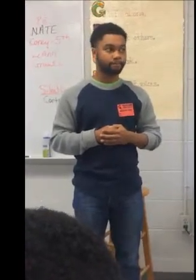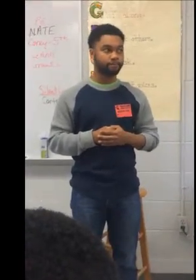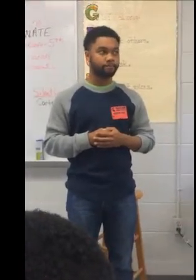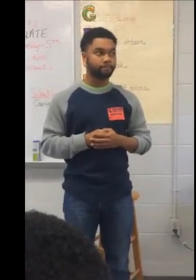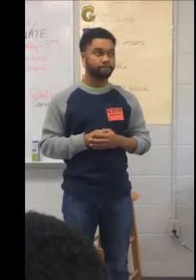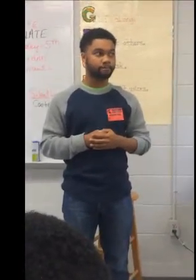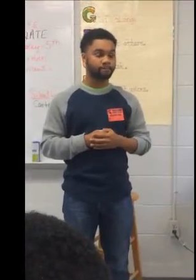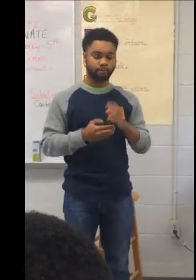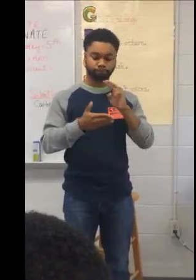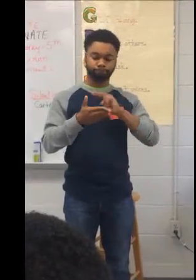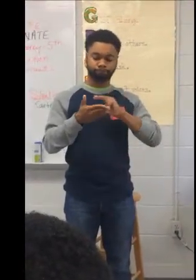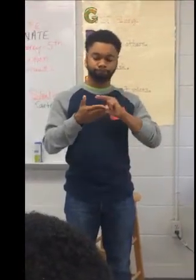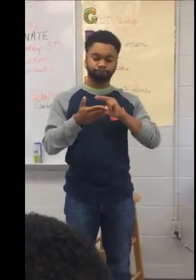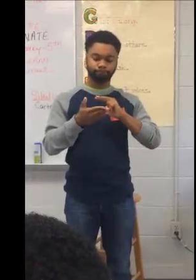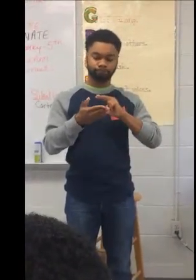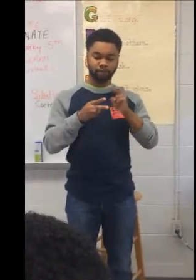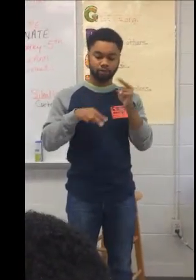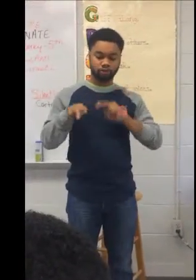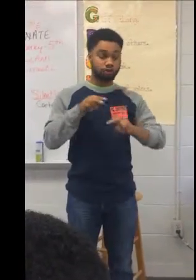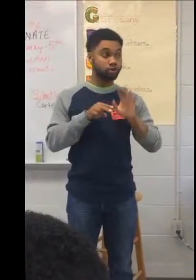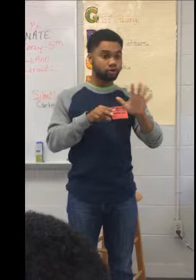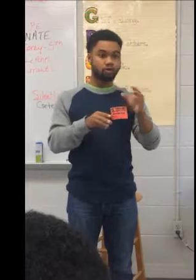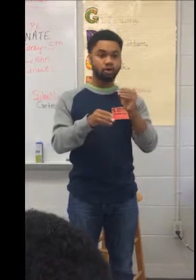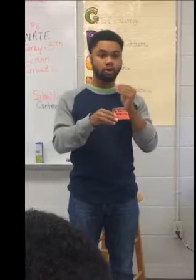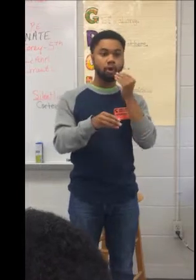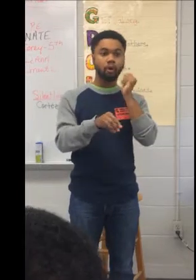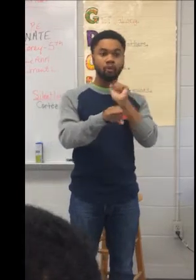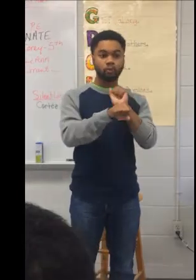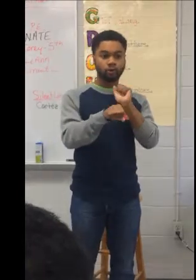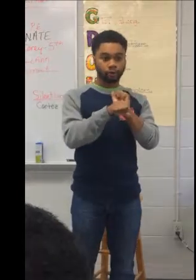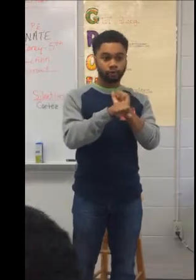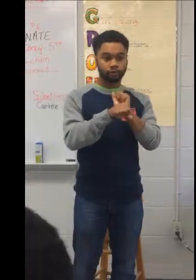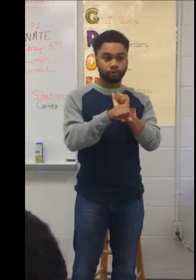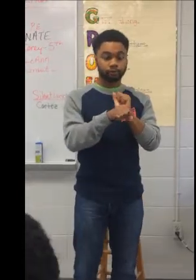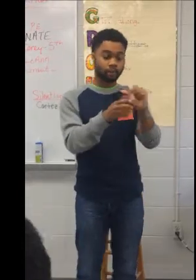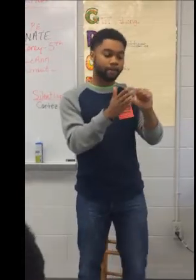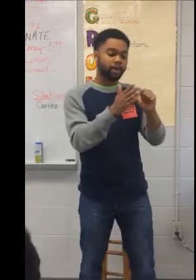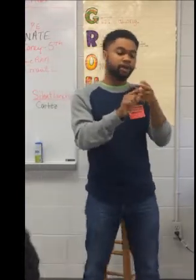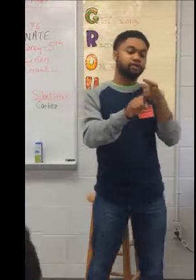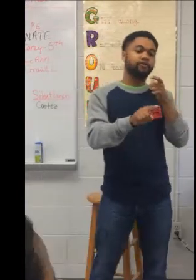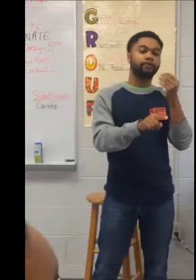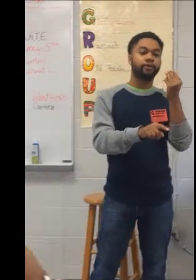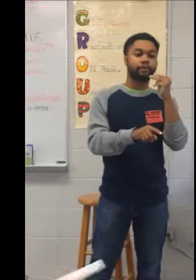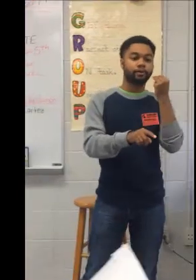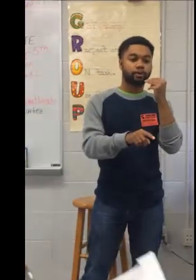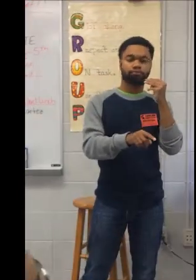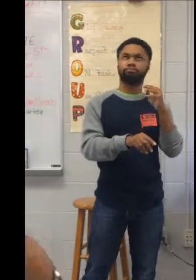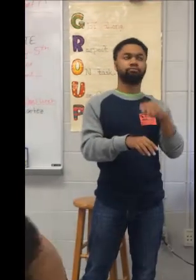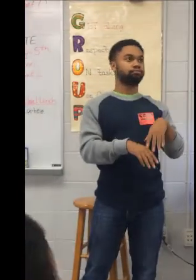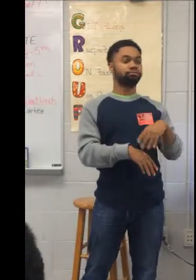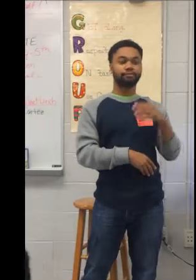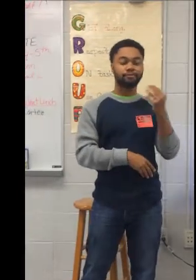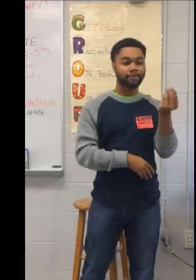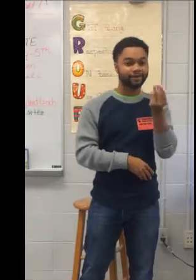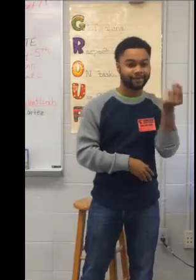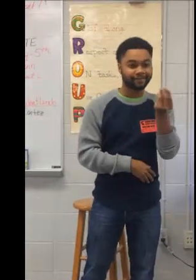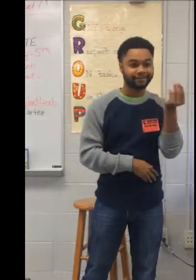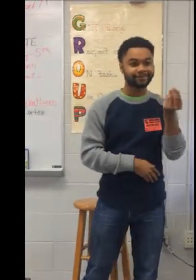and find a page that I gave you on Monday. Find the paper I gave you on Monday. The same exact